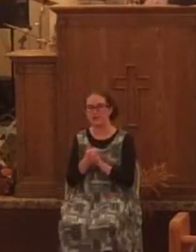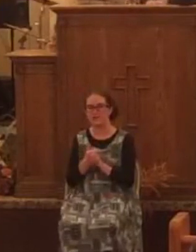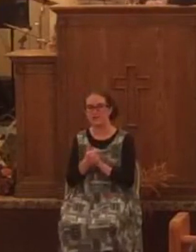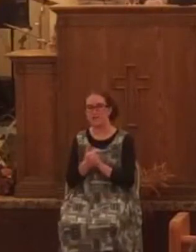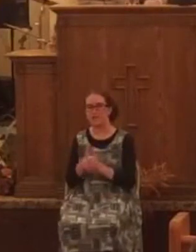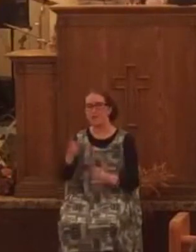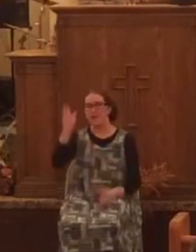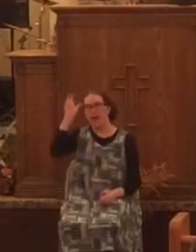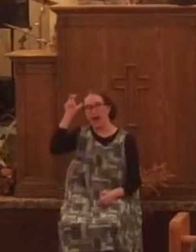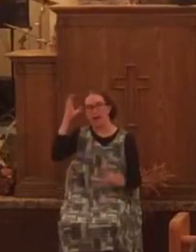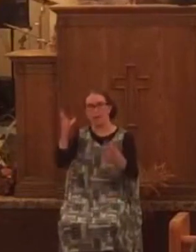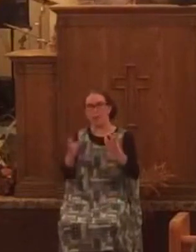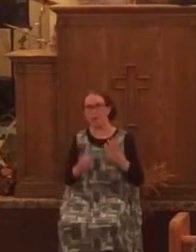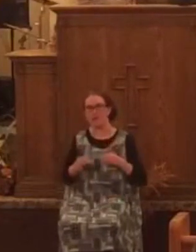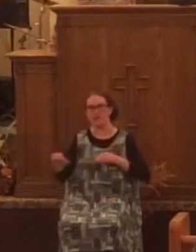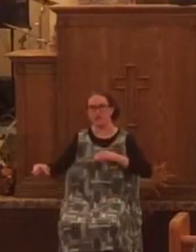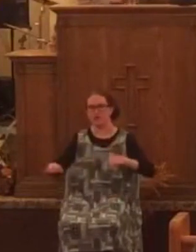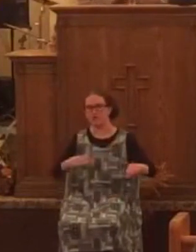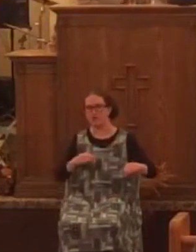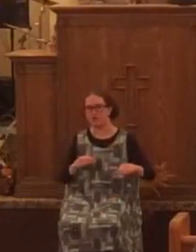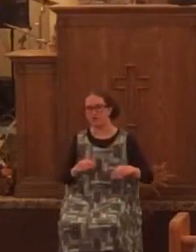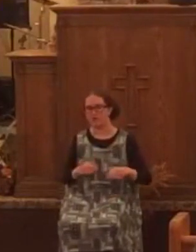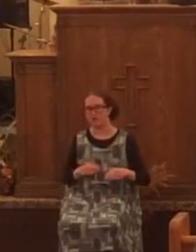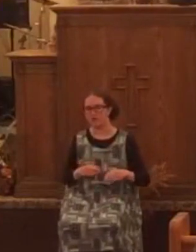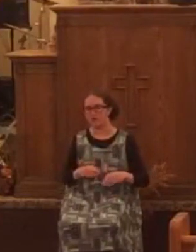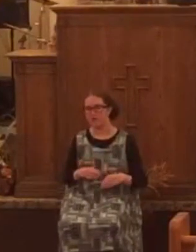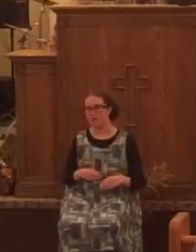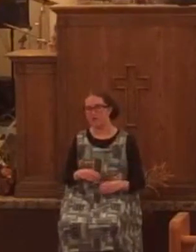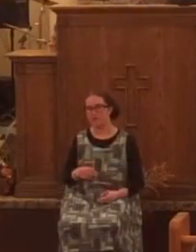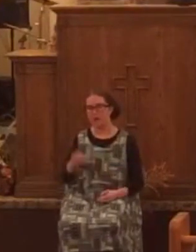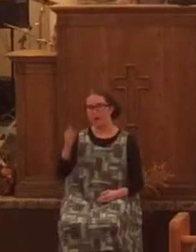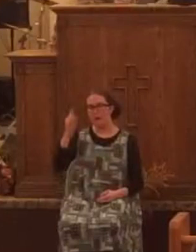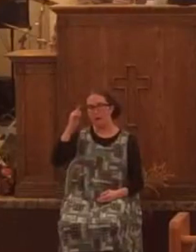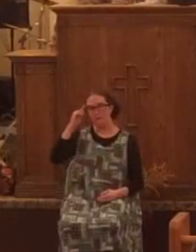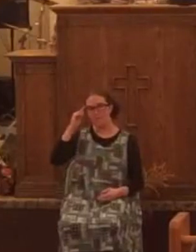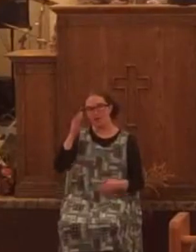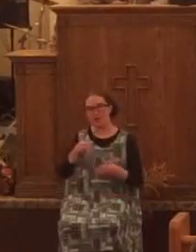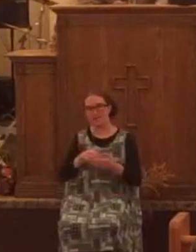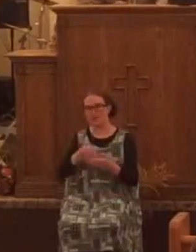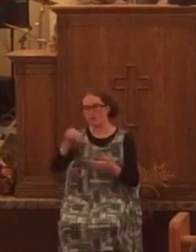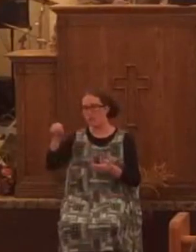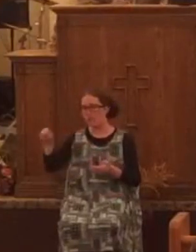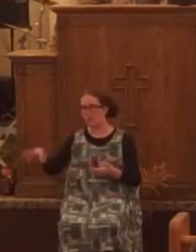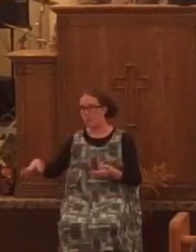Amen. What the enemy wants to do is get our minds off of what God has